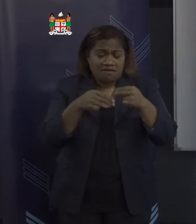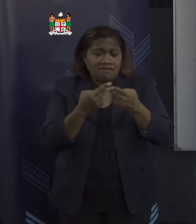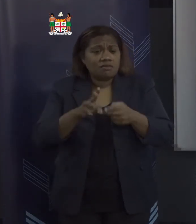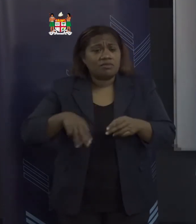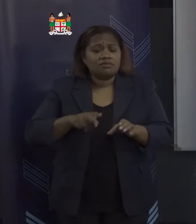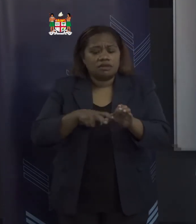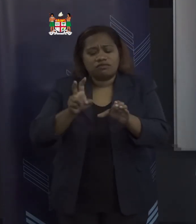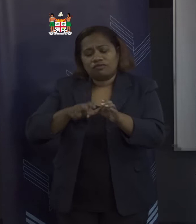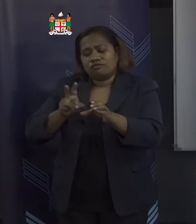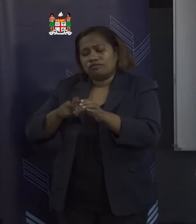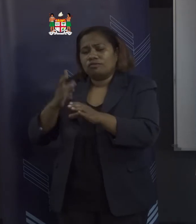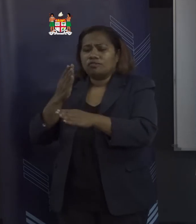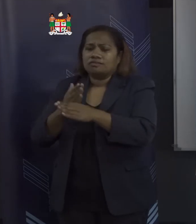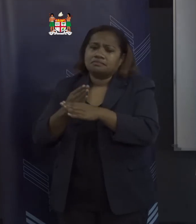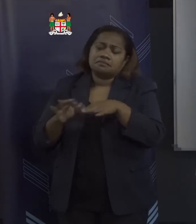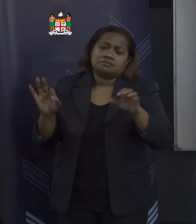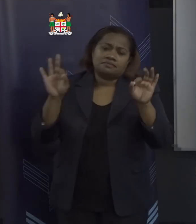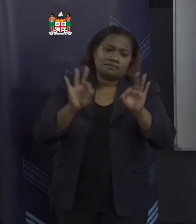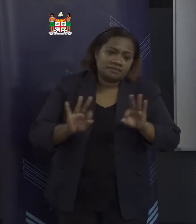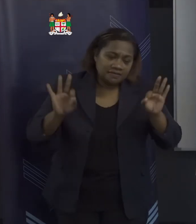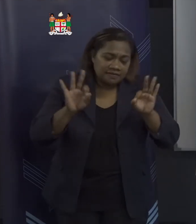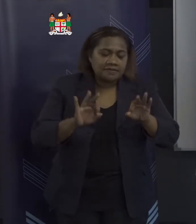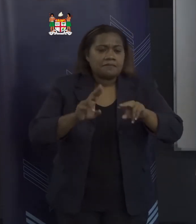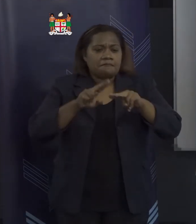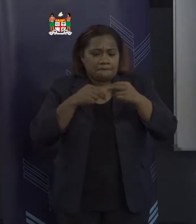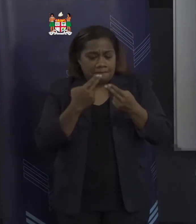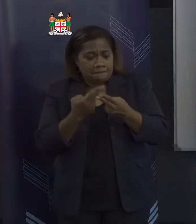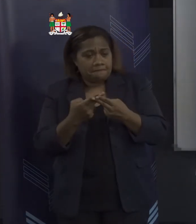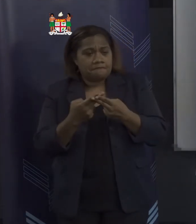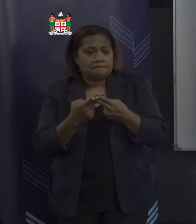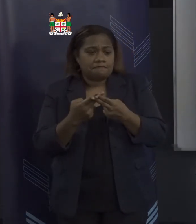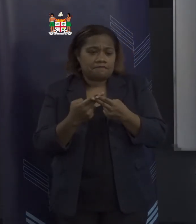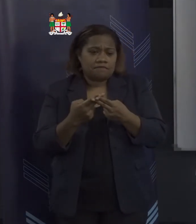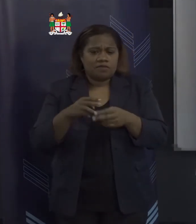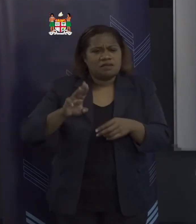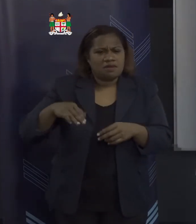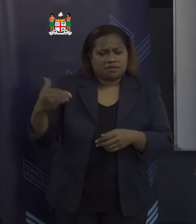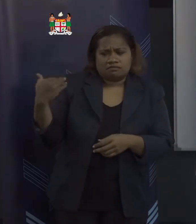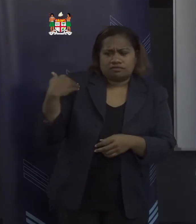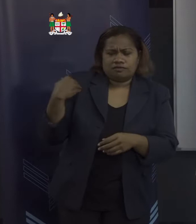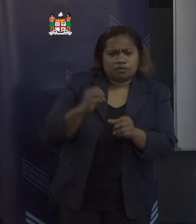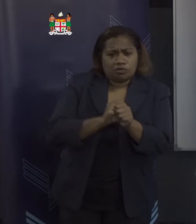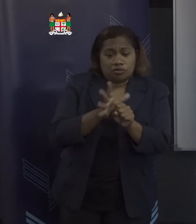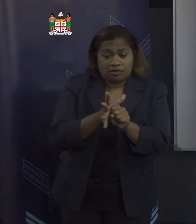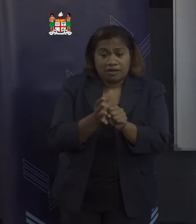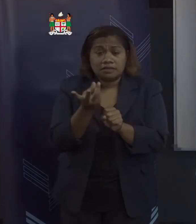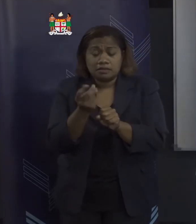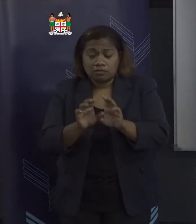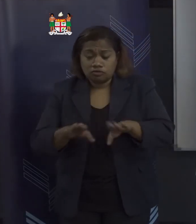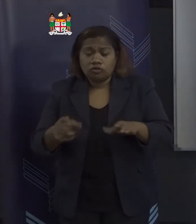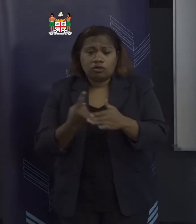jobs, family members were struck with COVID. Some children have seen the loss of